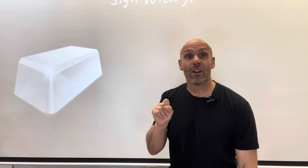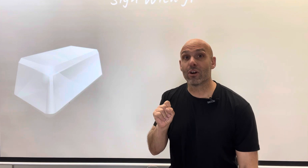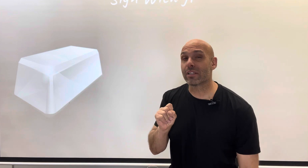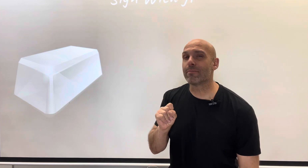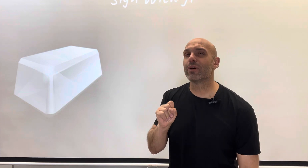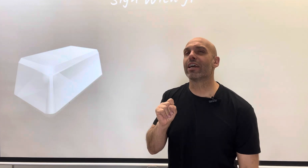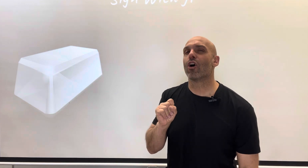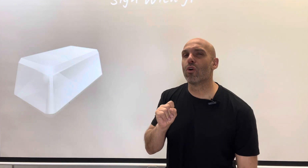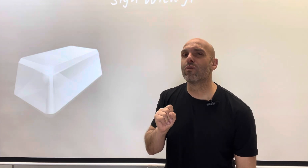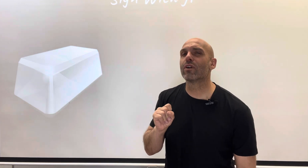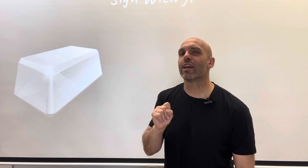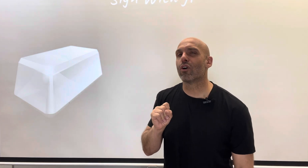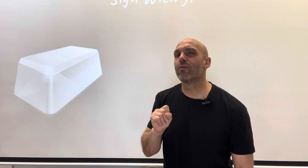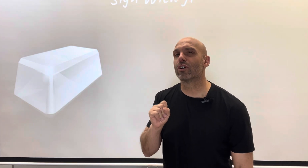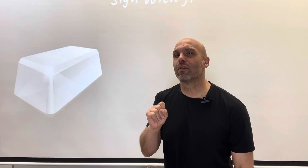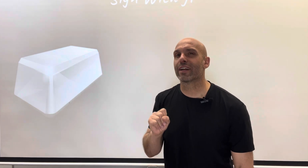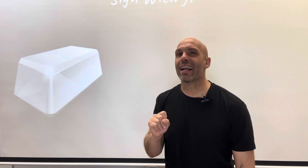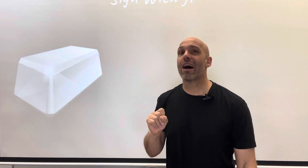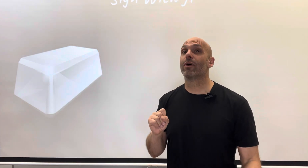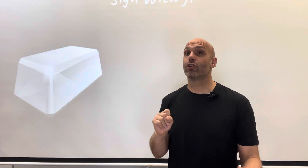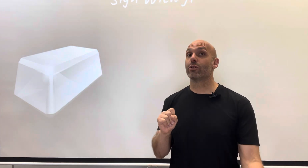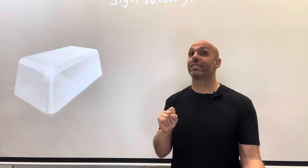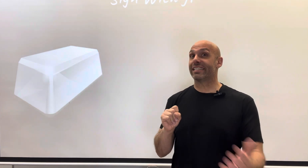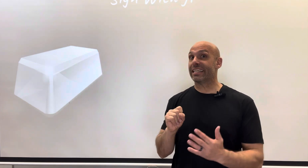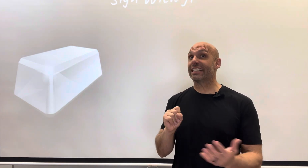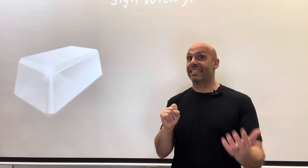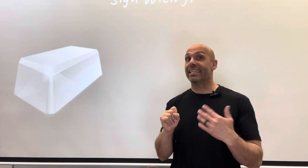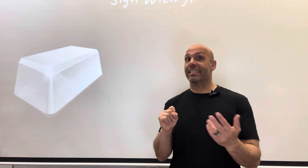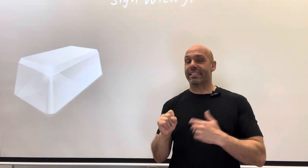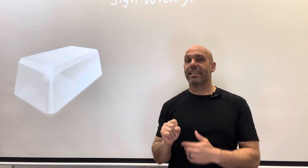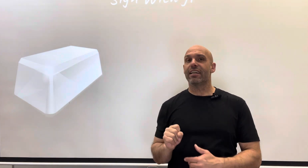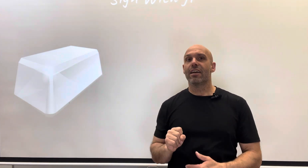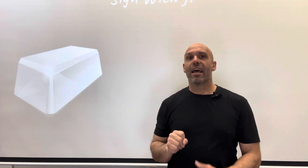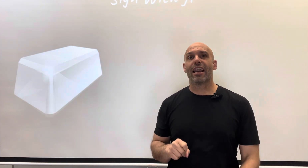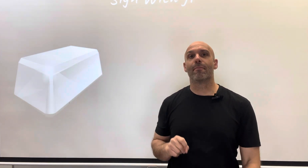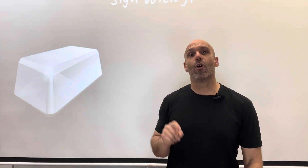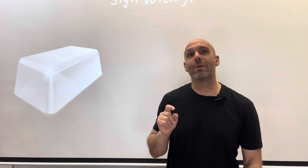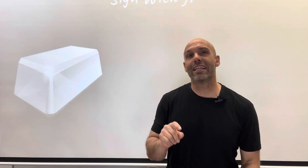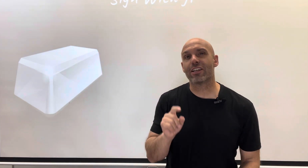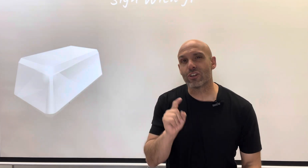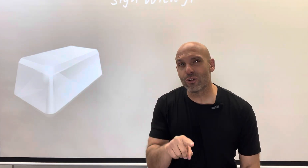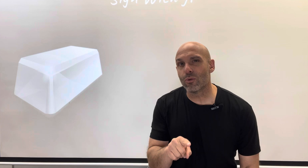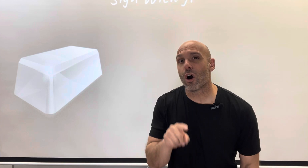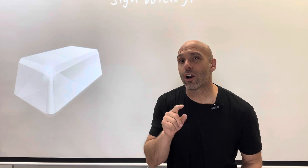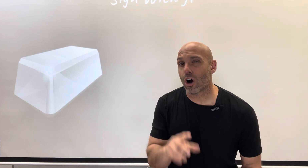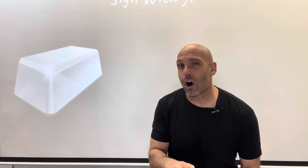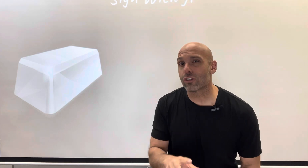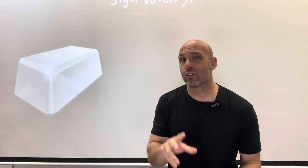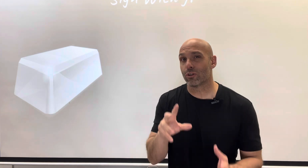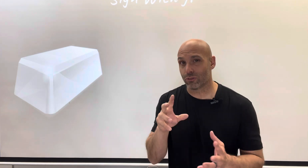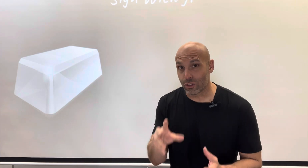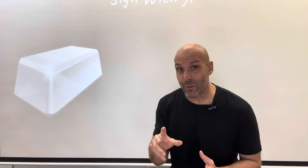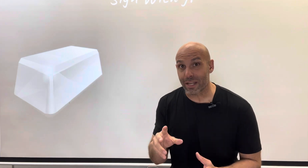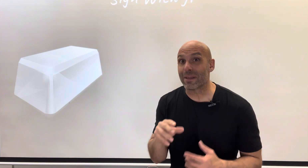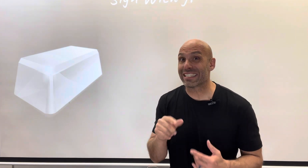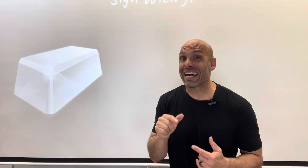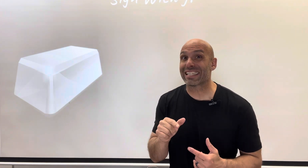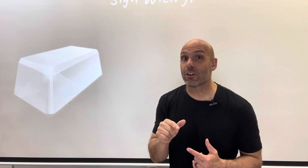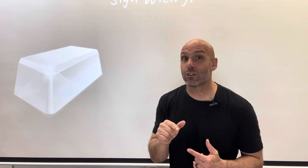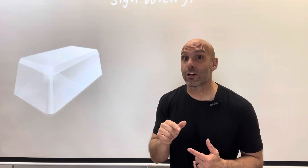Notice how I'm doing it over and over and over again. I want you to see it, see it, see it, and I'm hoping that you are also doing it, because that's how you start